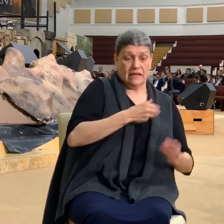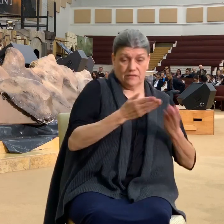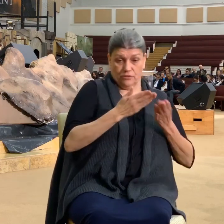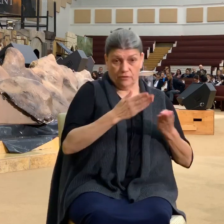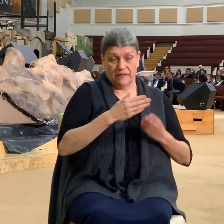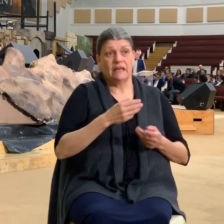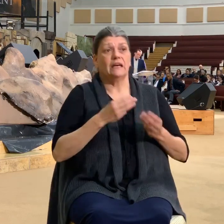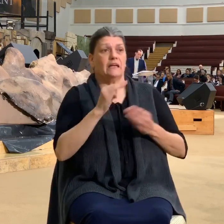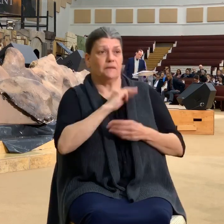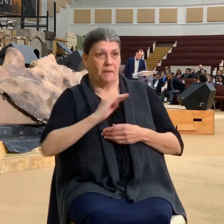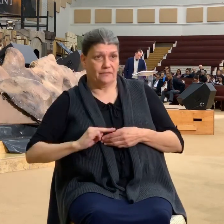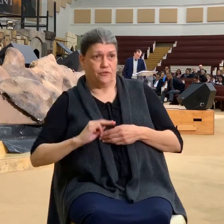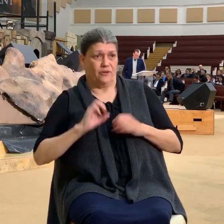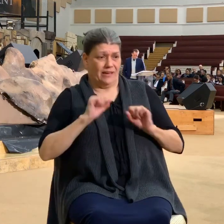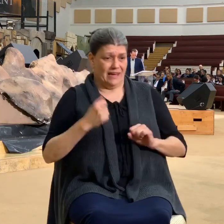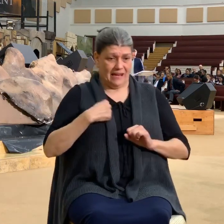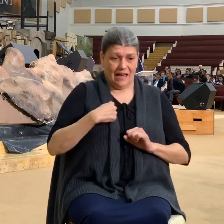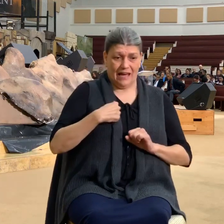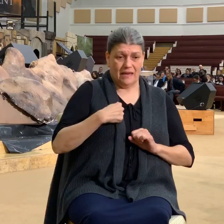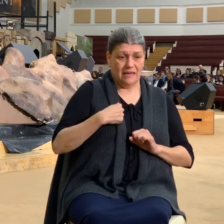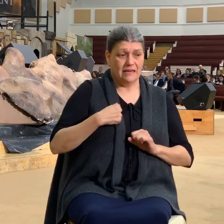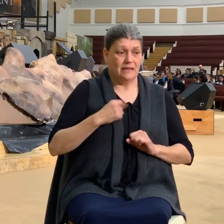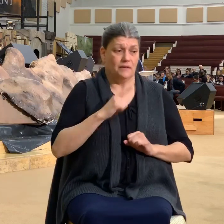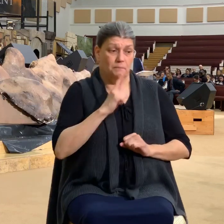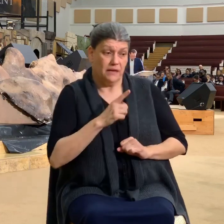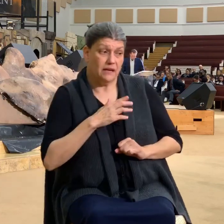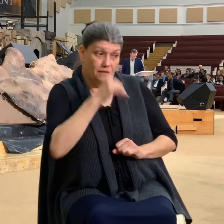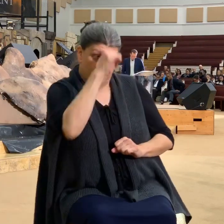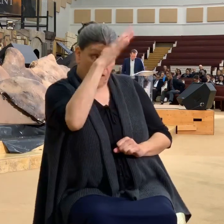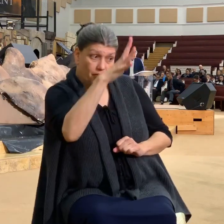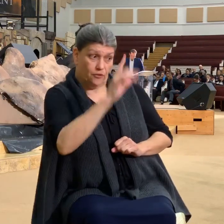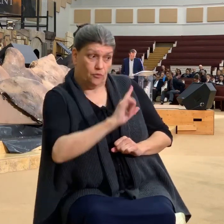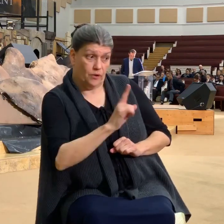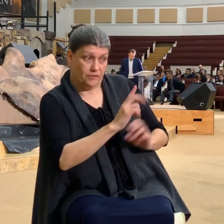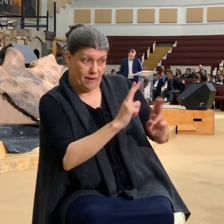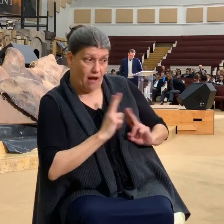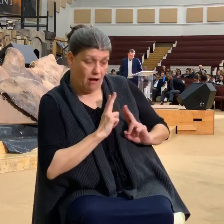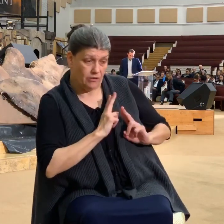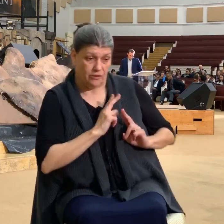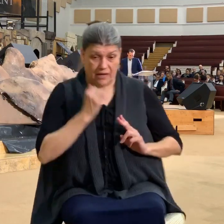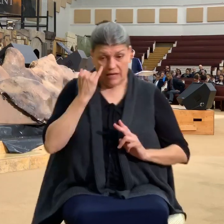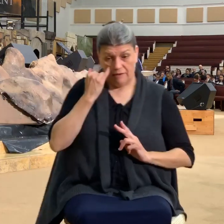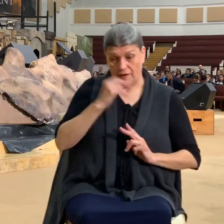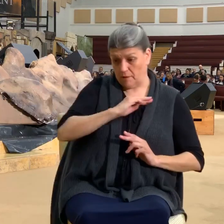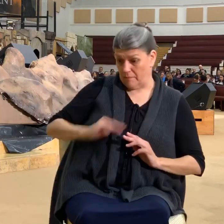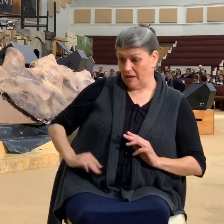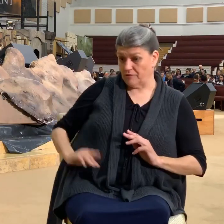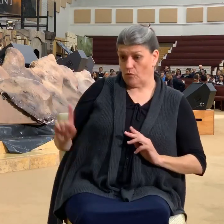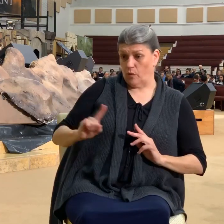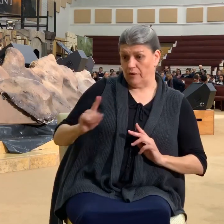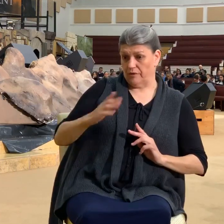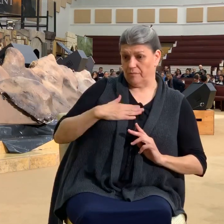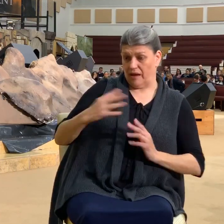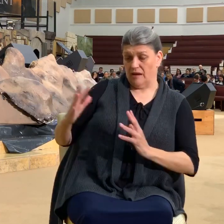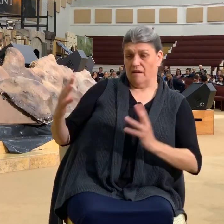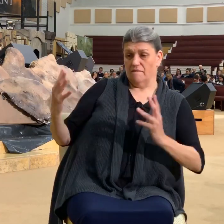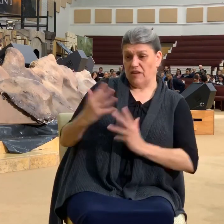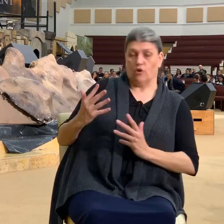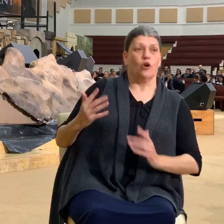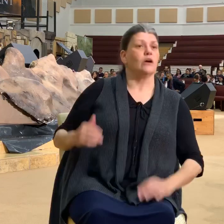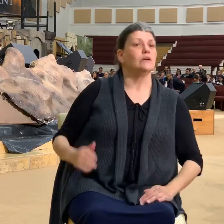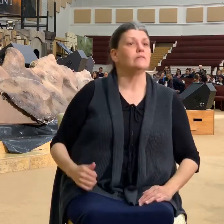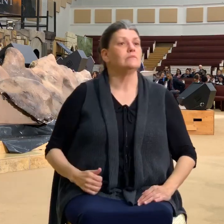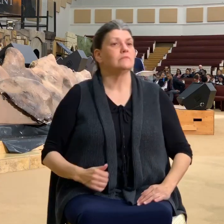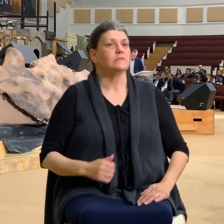says, if I be a father, then where is my honor? And if I be a master, where is my fear, saith the Lord of hosts, O priest